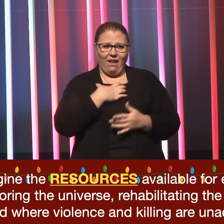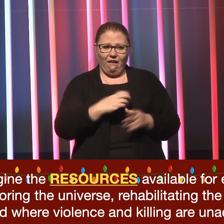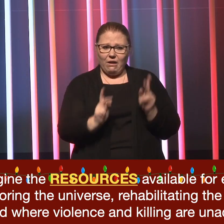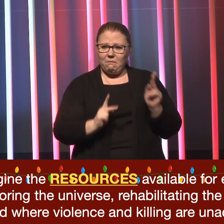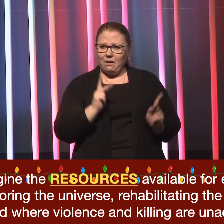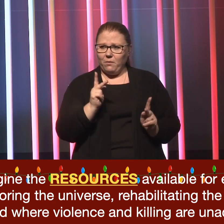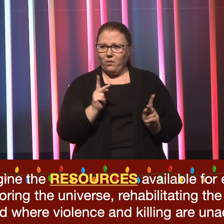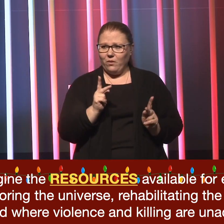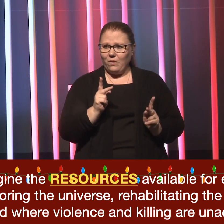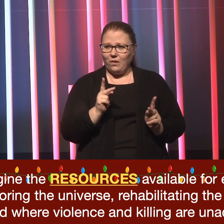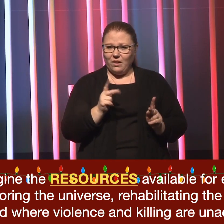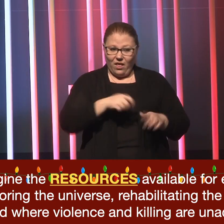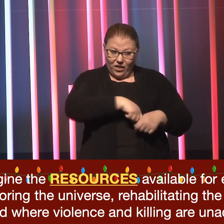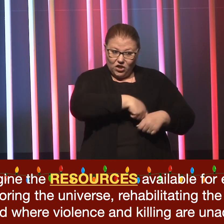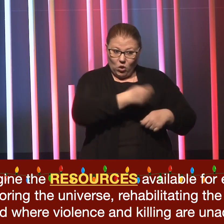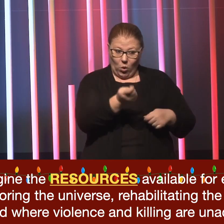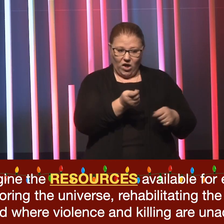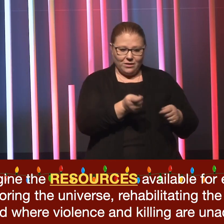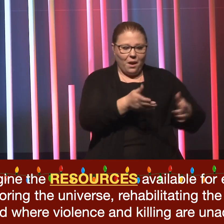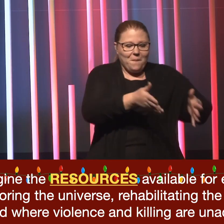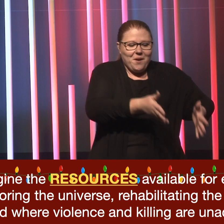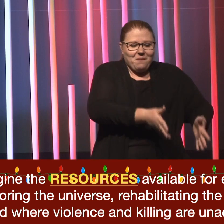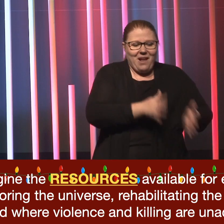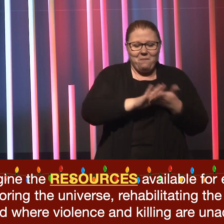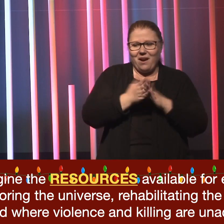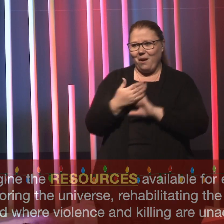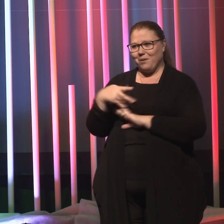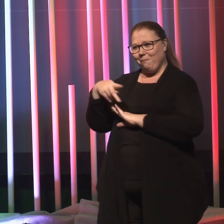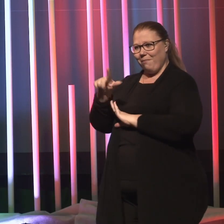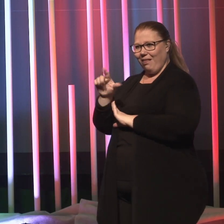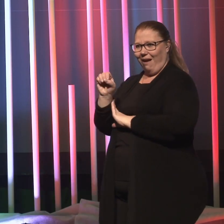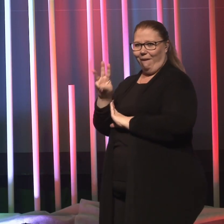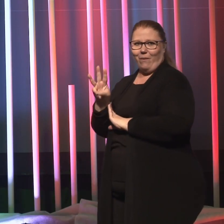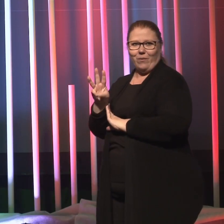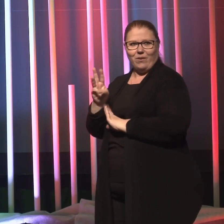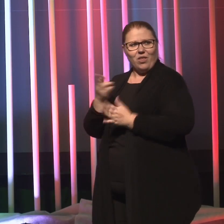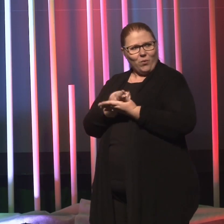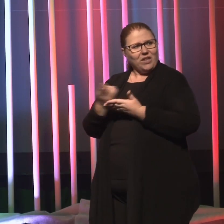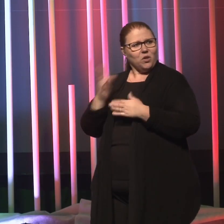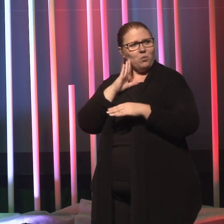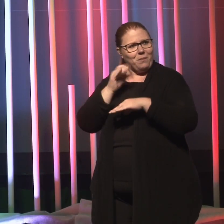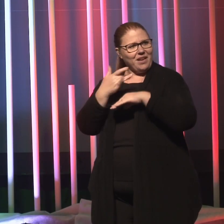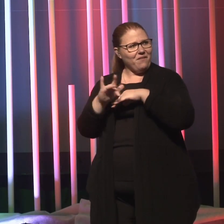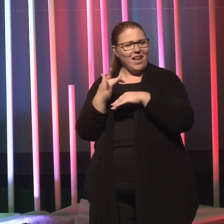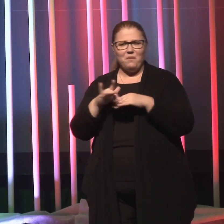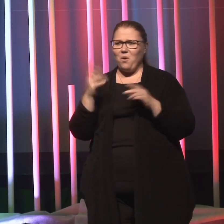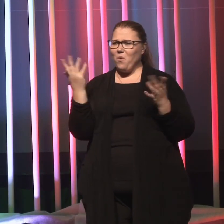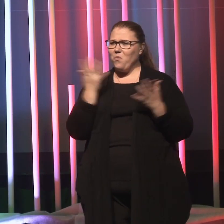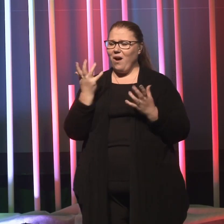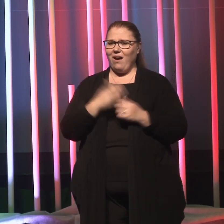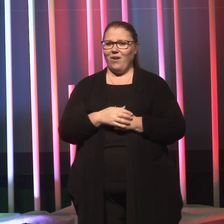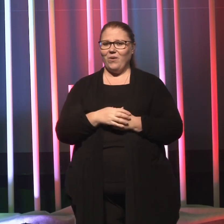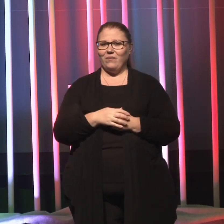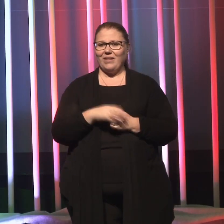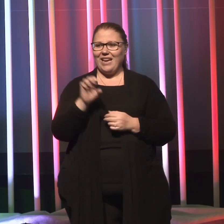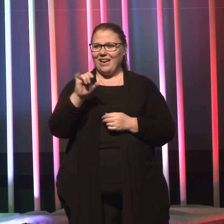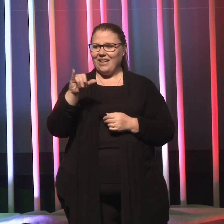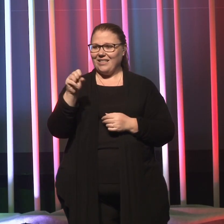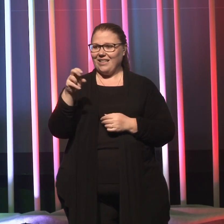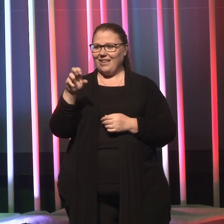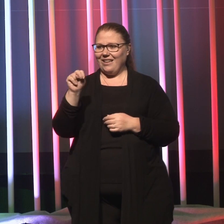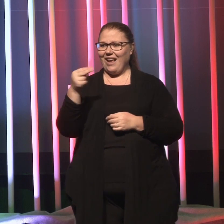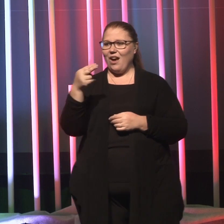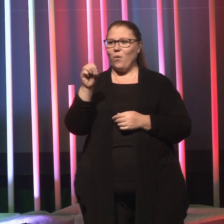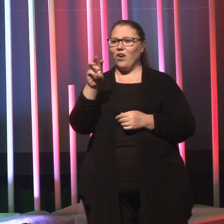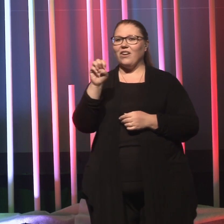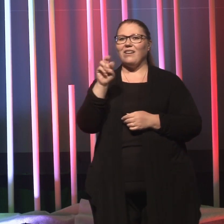plowshares. The resources that would be available. Dwight D. Eisenhower said this, every gun that is